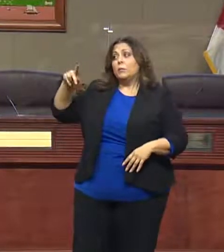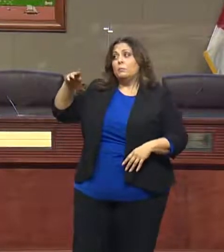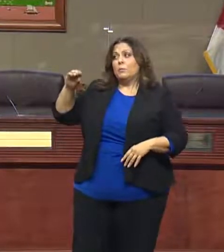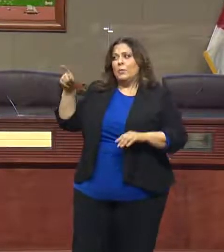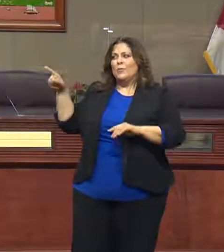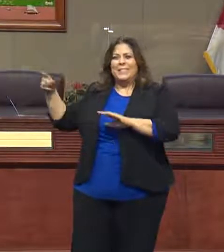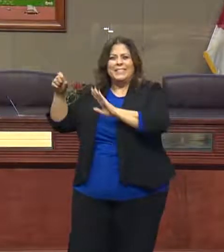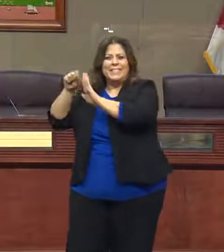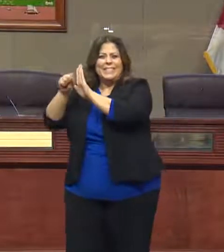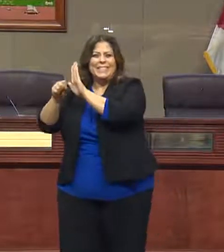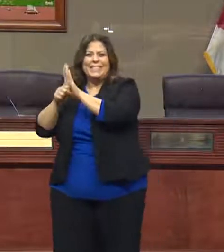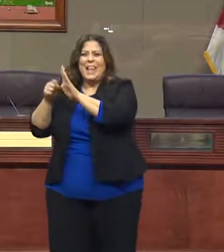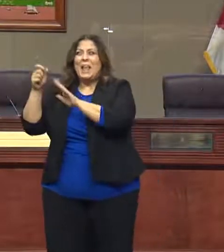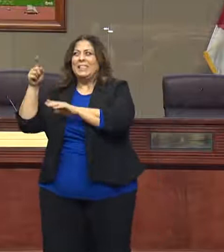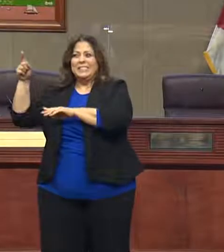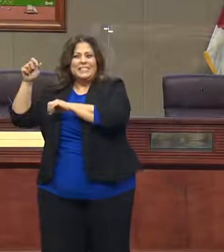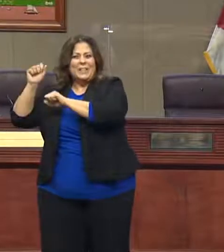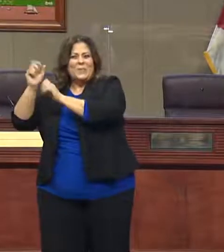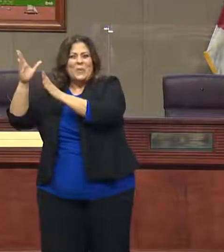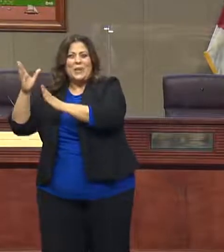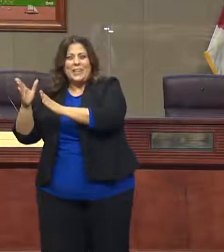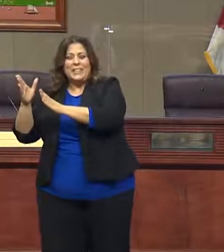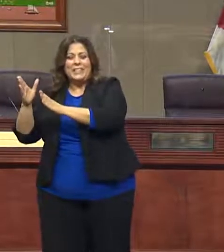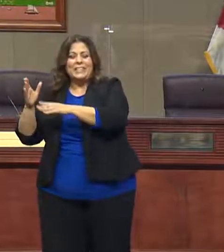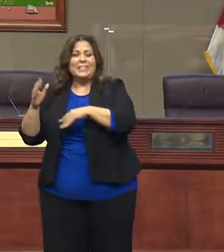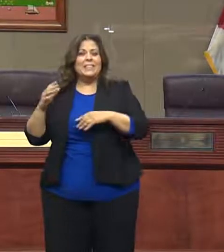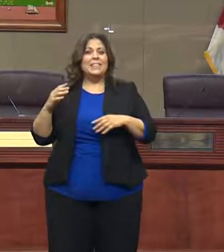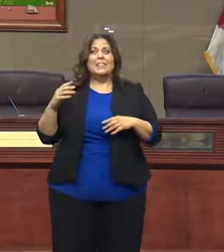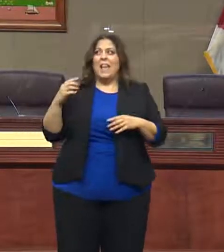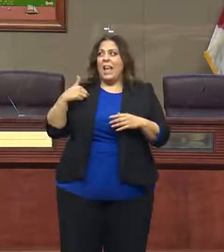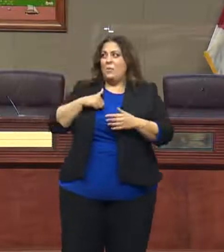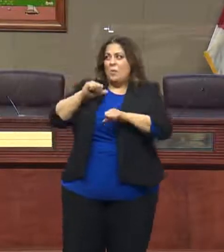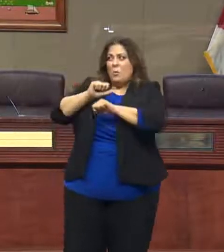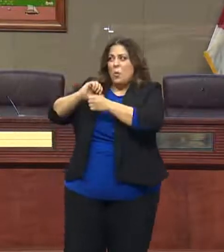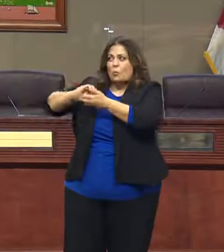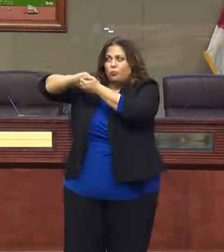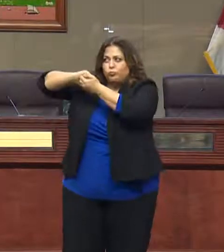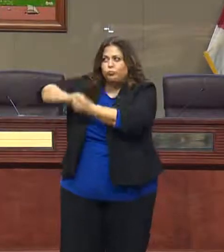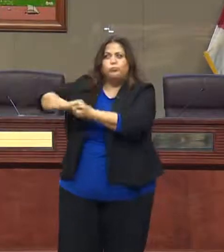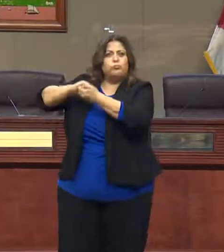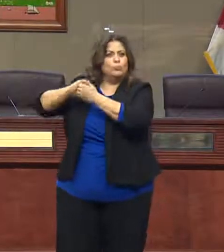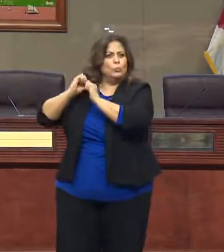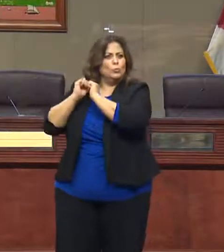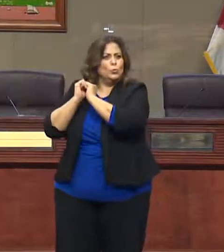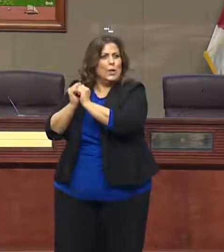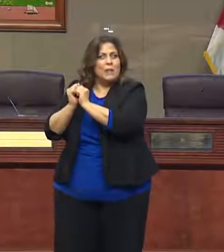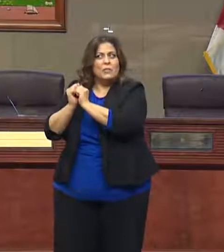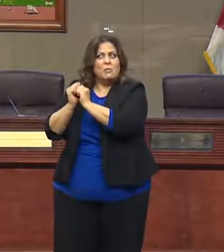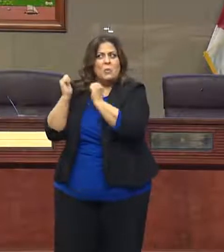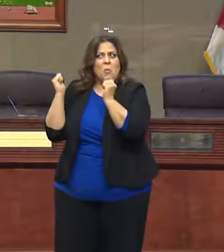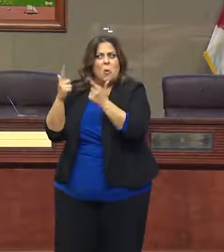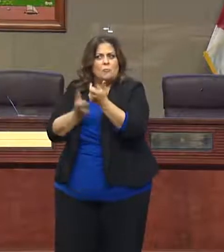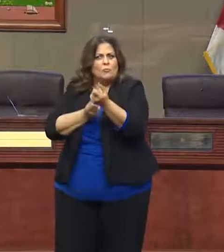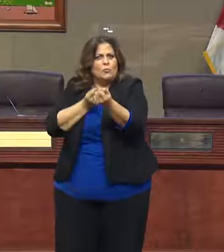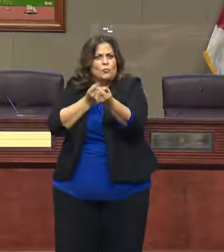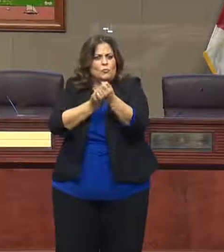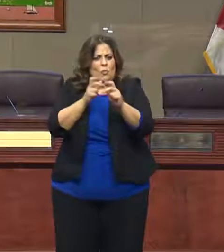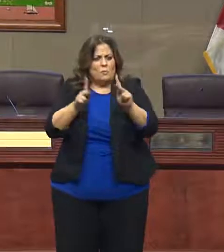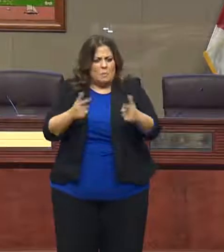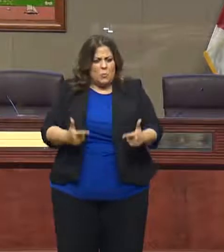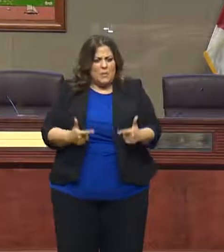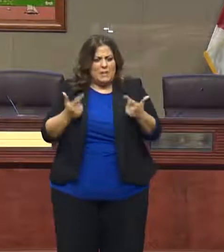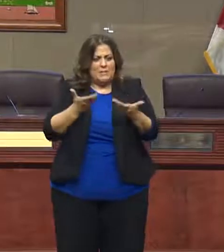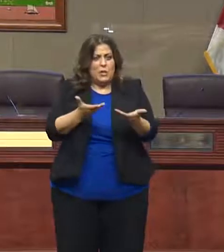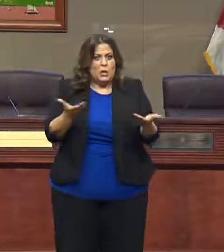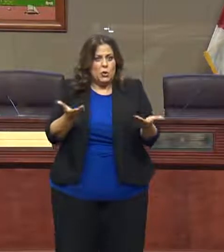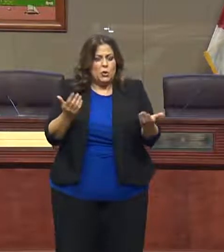spirit of working in collaboration and working in partnership for the best interests of our residents, we were given,